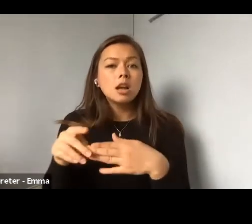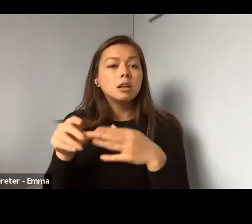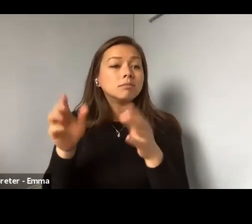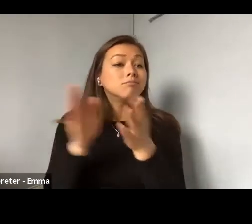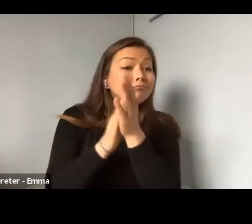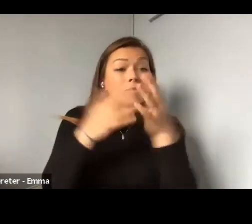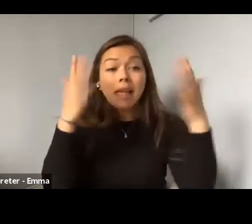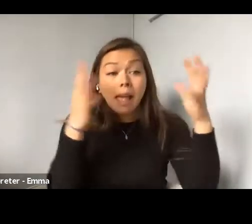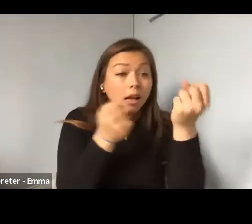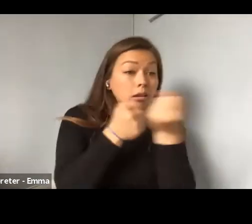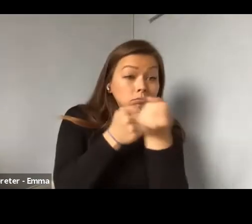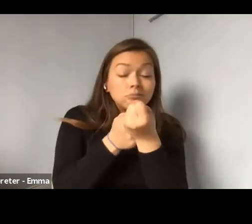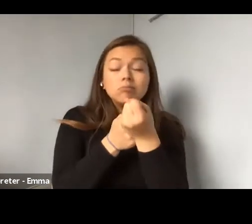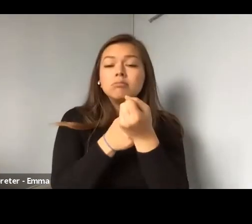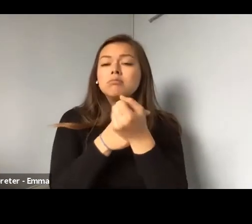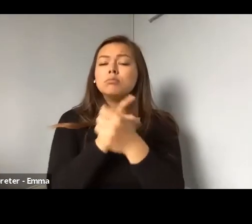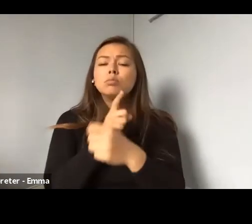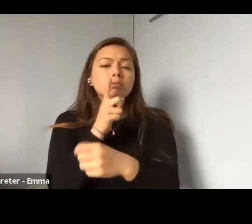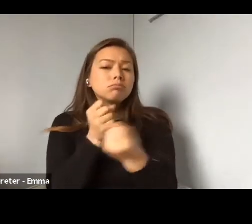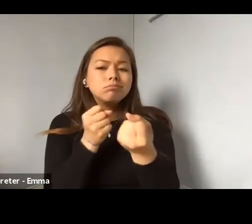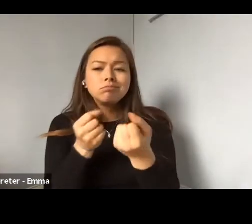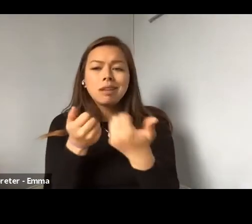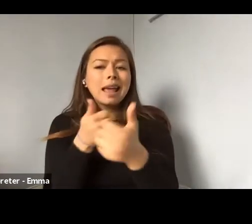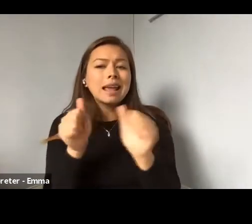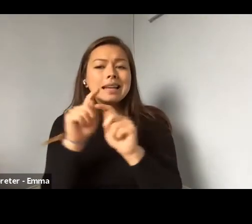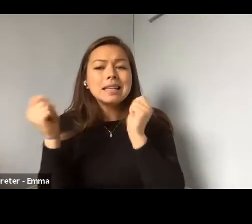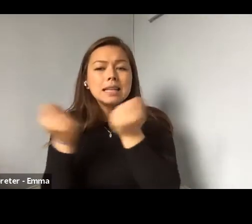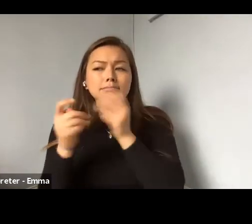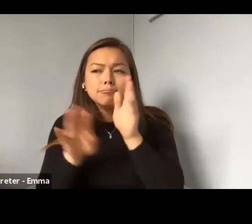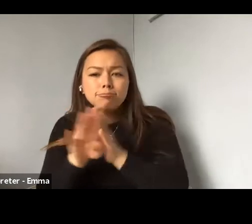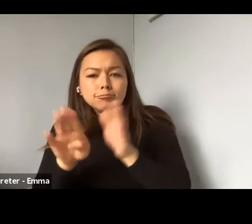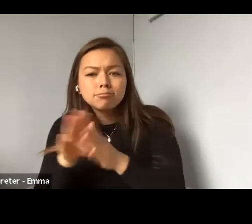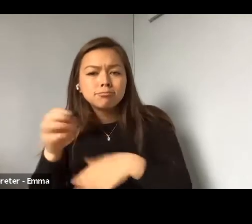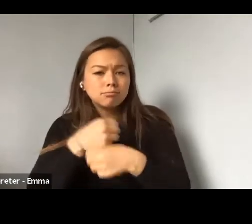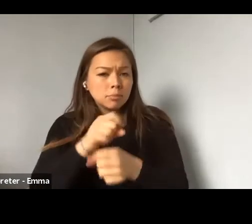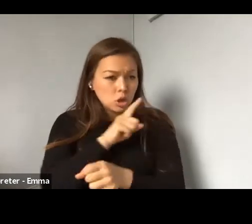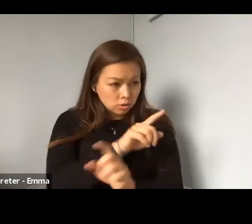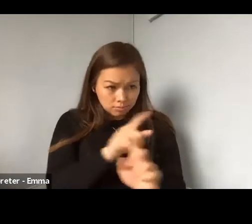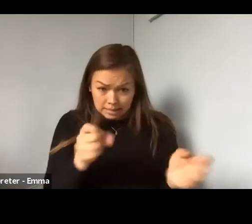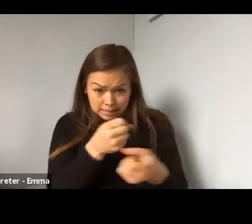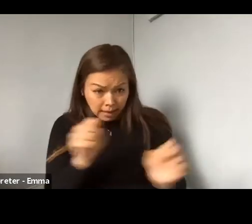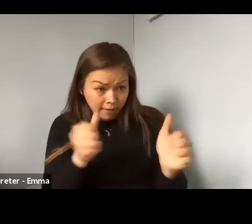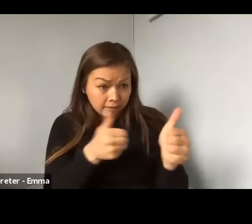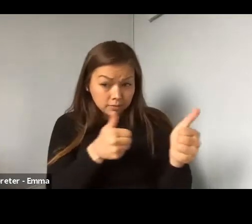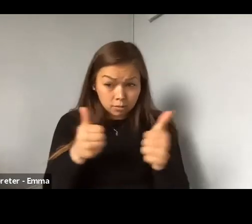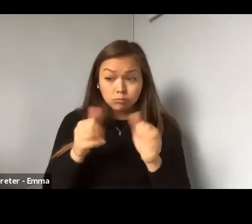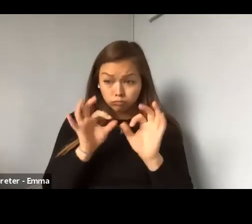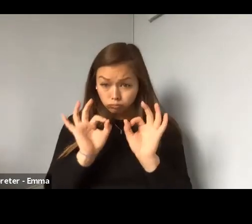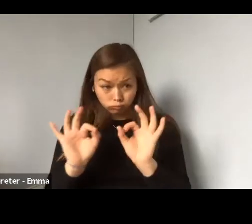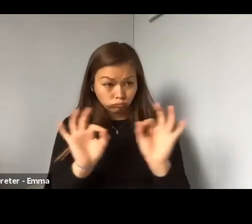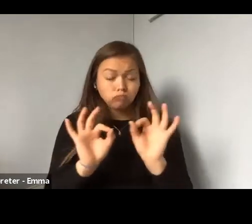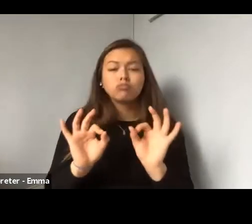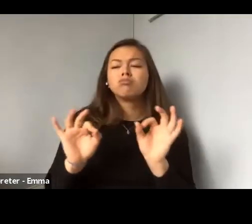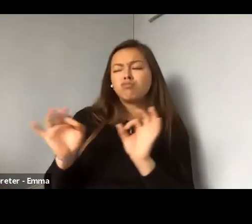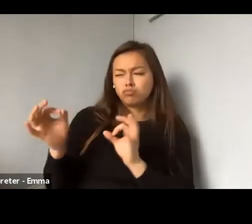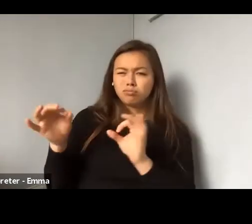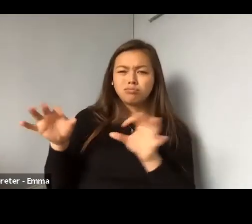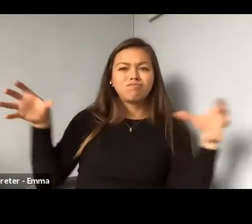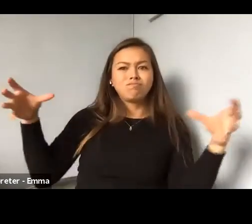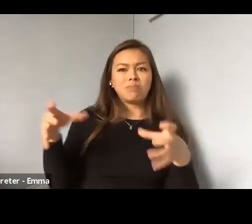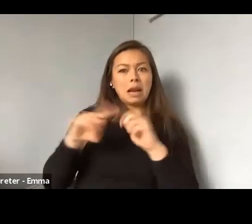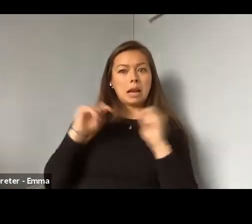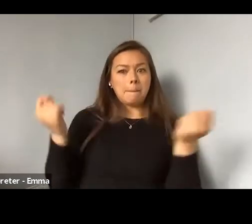team development and making sure everyone was safe and feeling all right. So the participants were teams built up